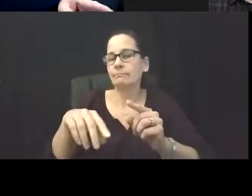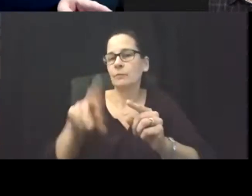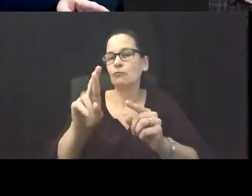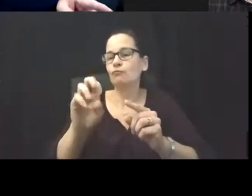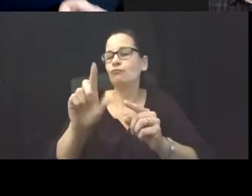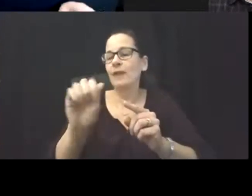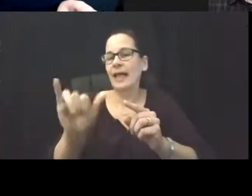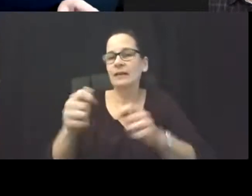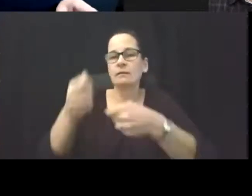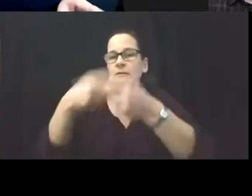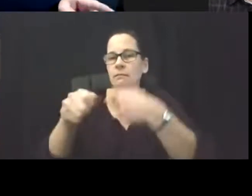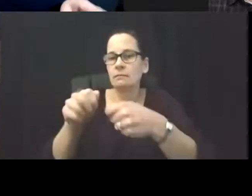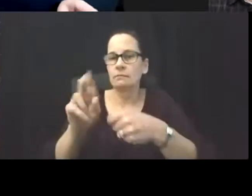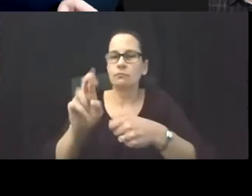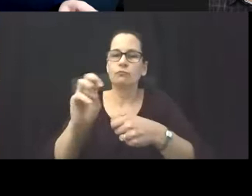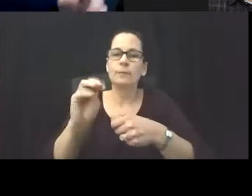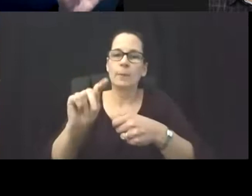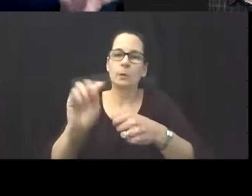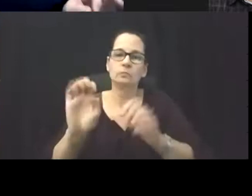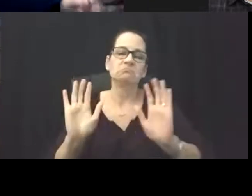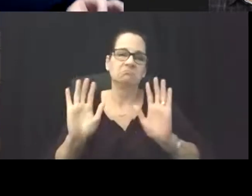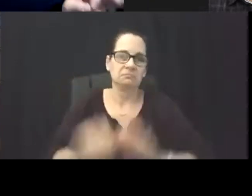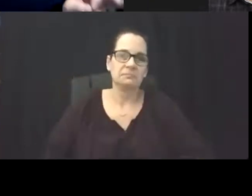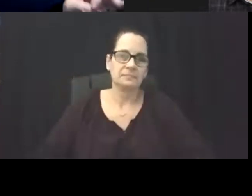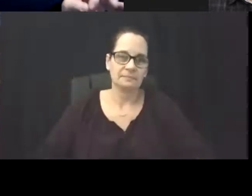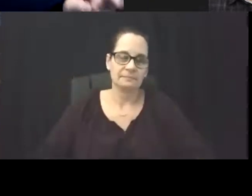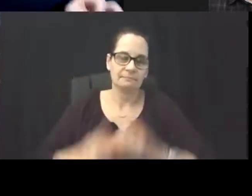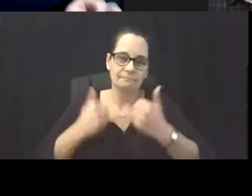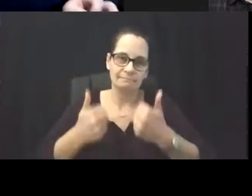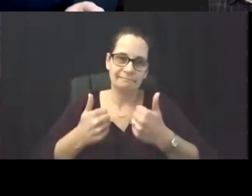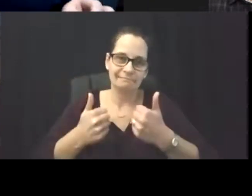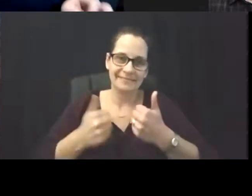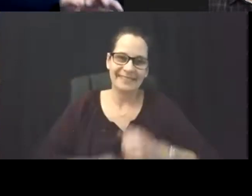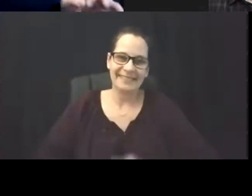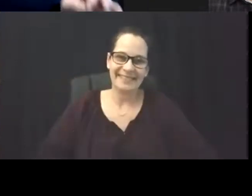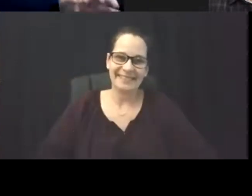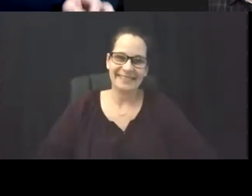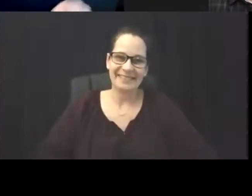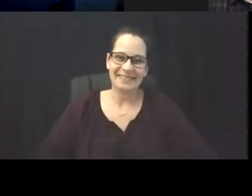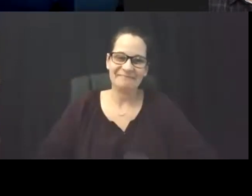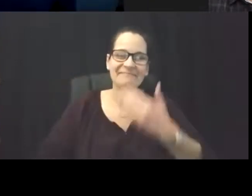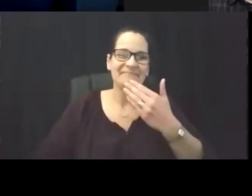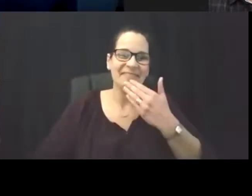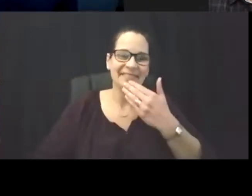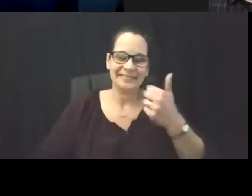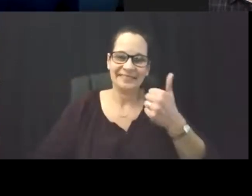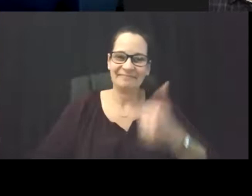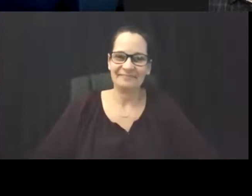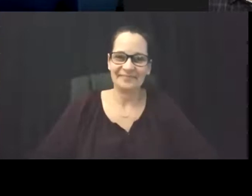also put down relay. So you need Yeah. to captionists know that as well. Yes. So type that word in there. Yes. Mo is Thank you.